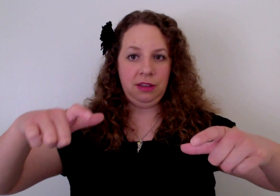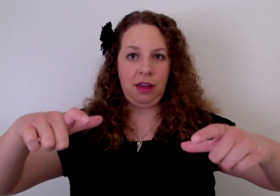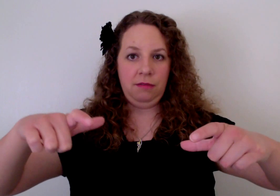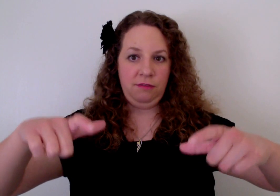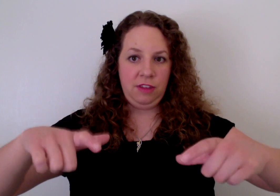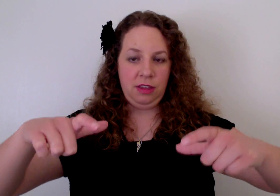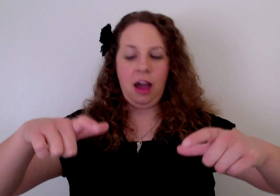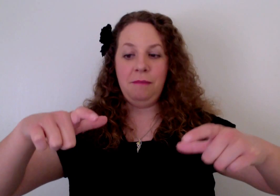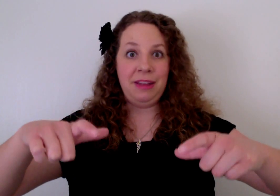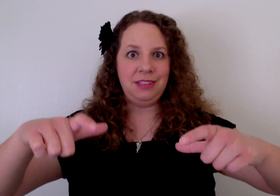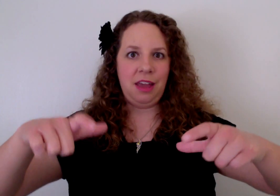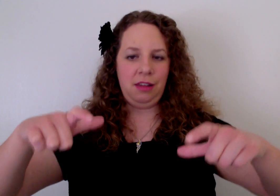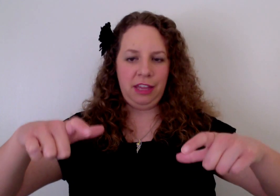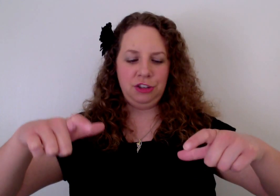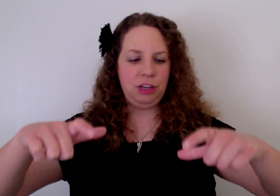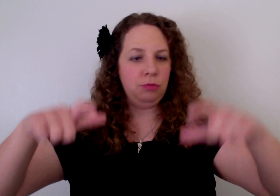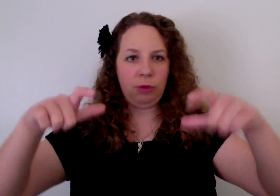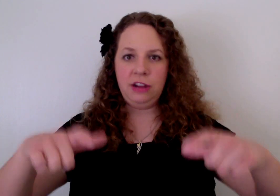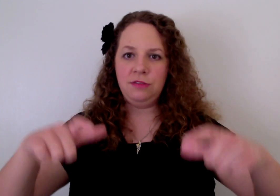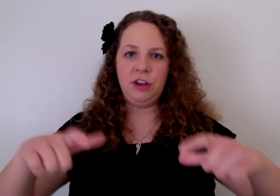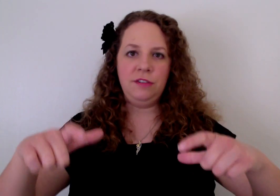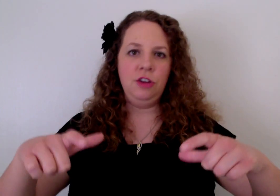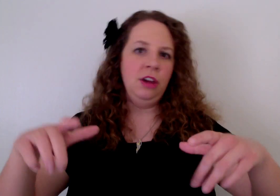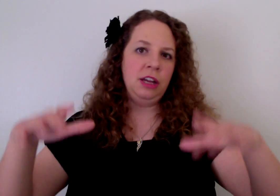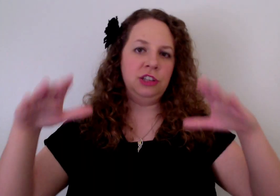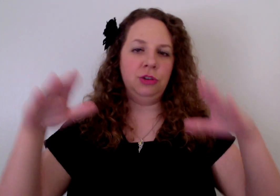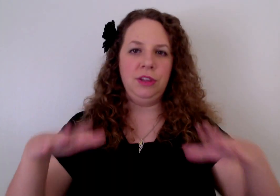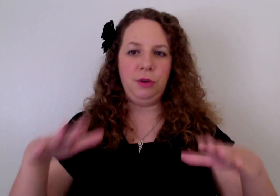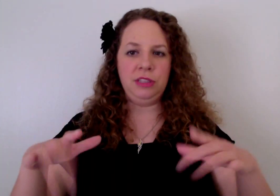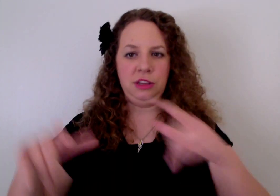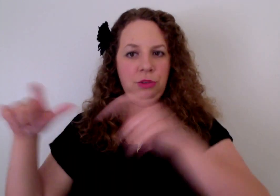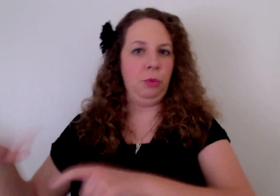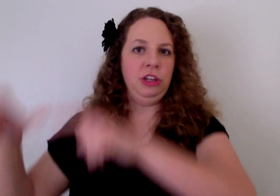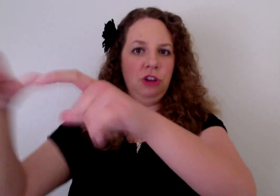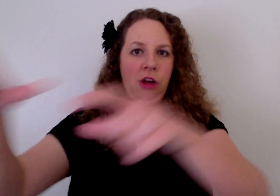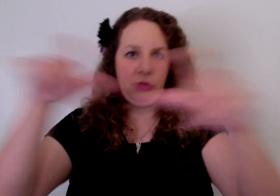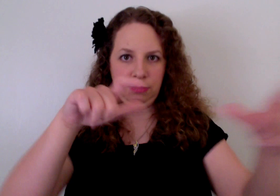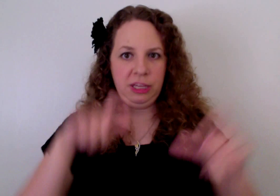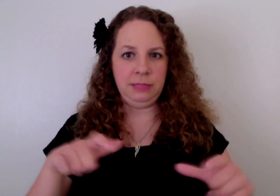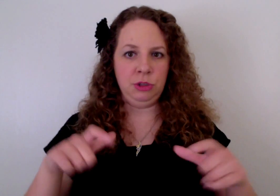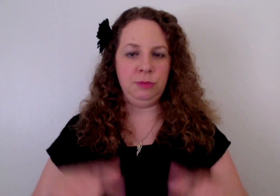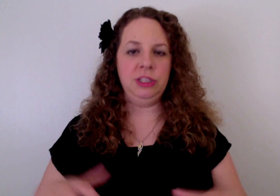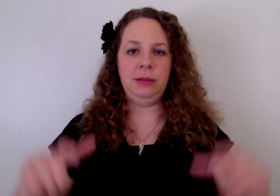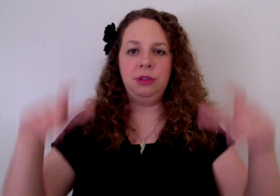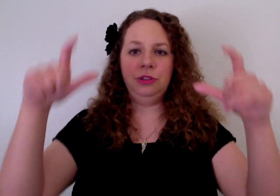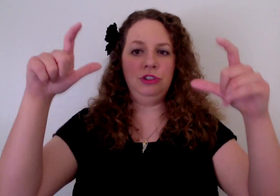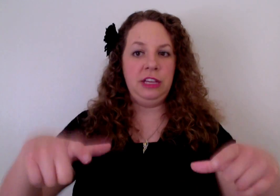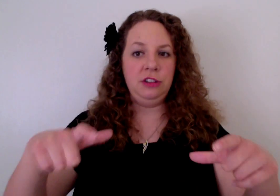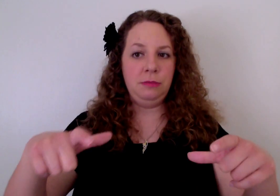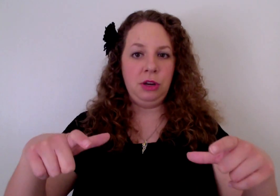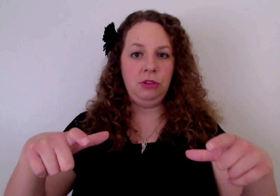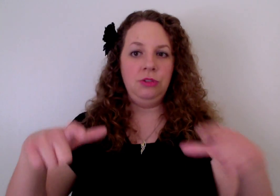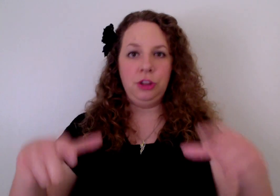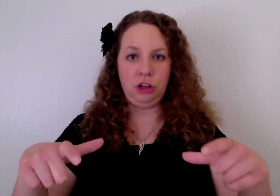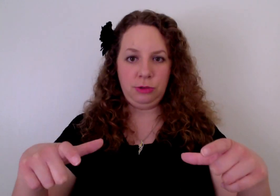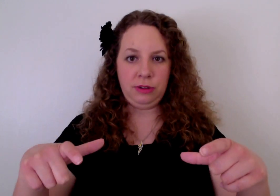L handshape right here in front of you because you're only focusing on the one you're not going to place multiple tables. So just here in the middle, the large round